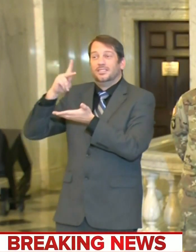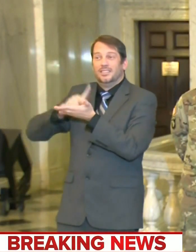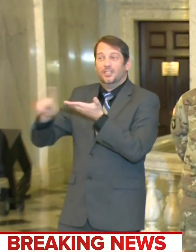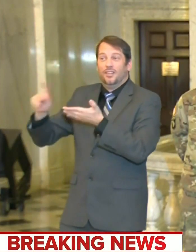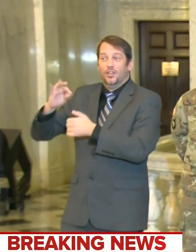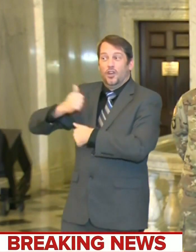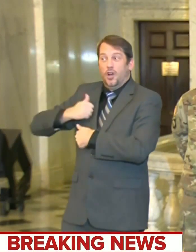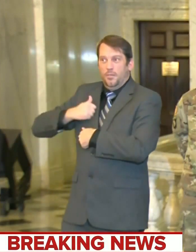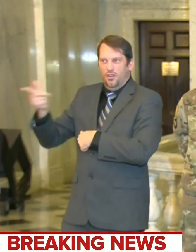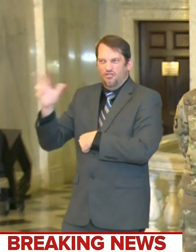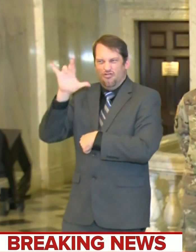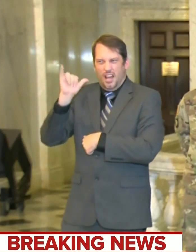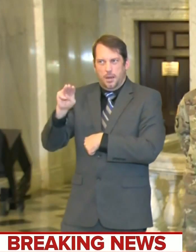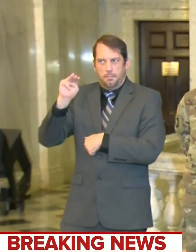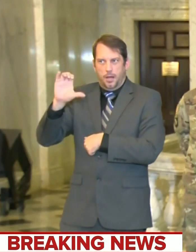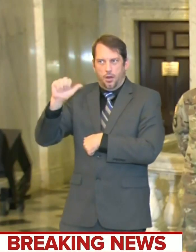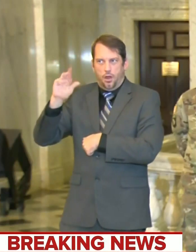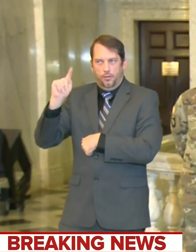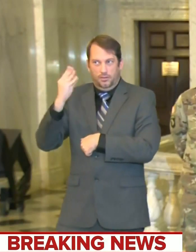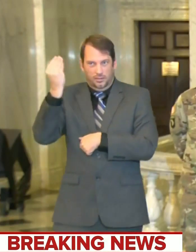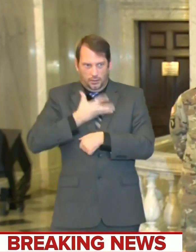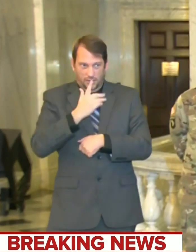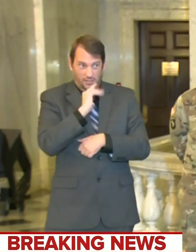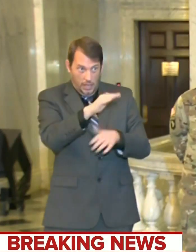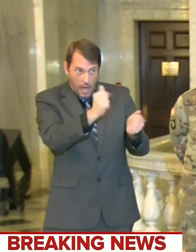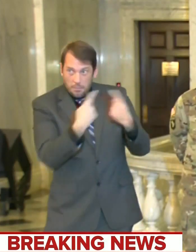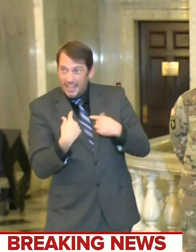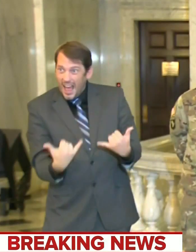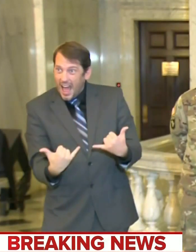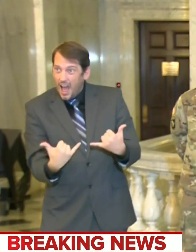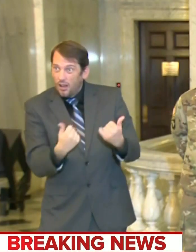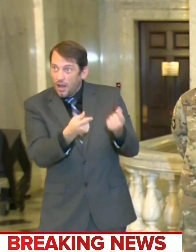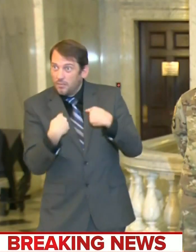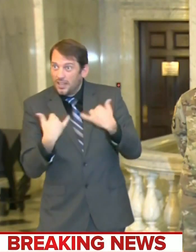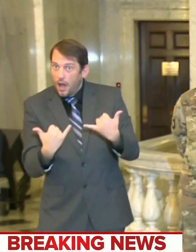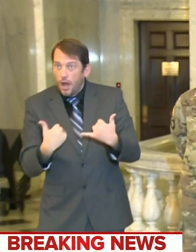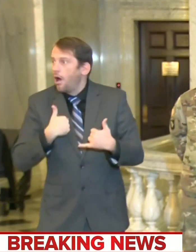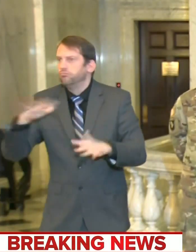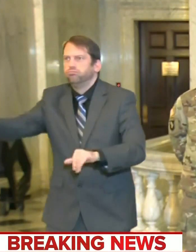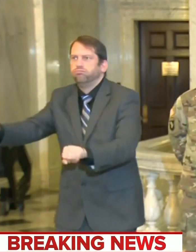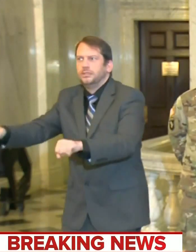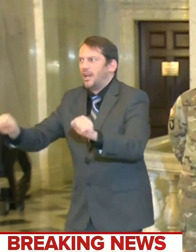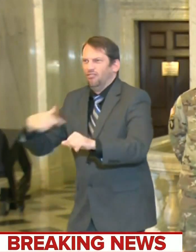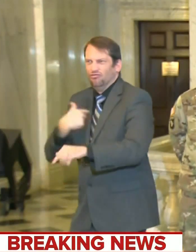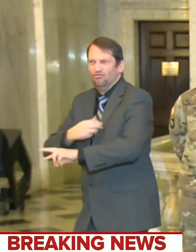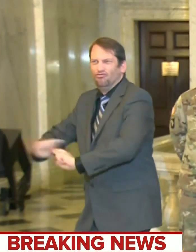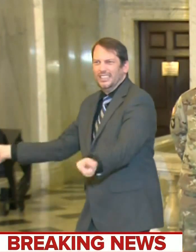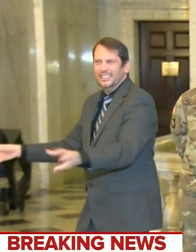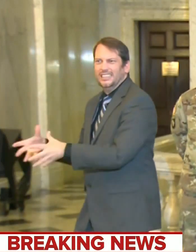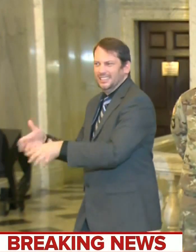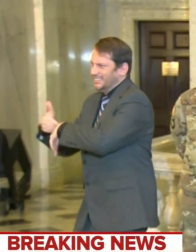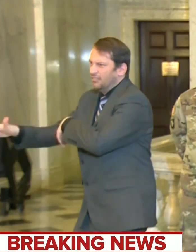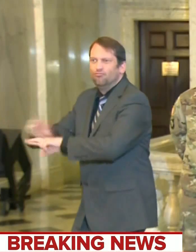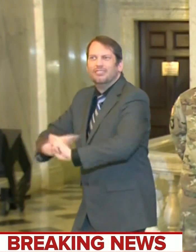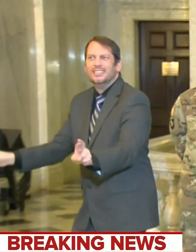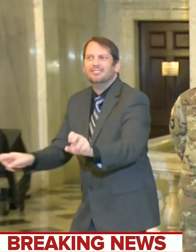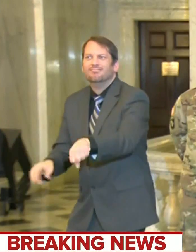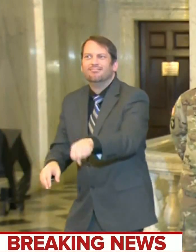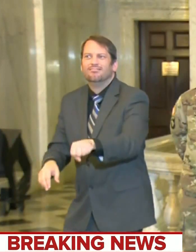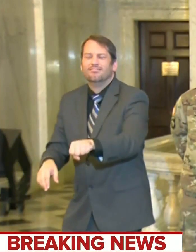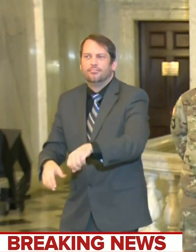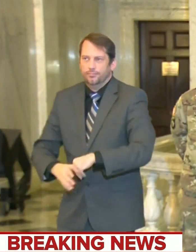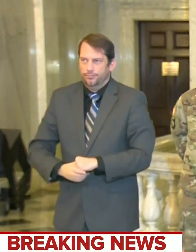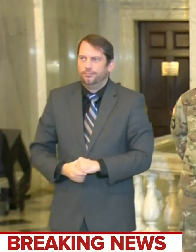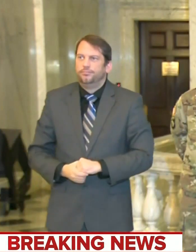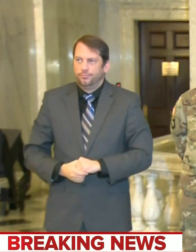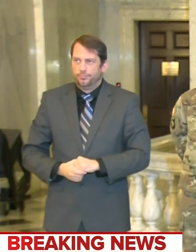possible? It was like, yeah, we've been waiting. We're ready. I can't tell you what was going on the other